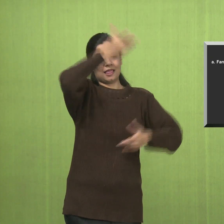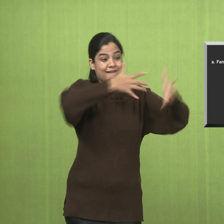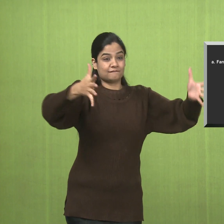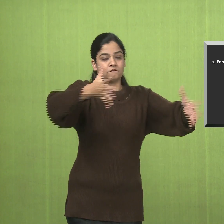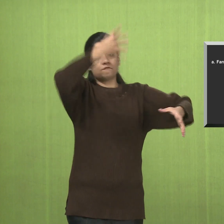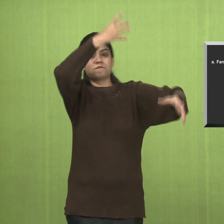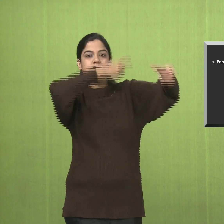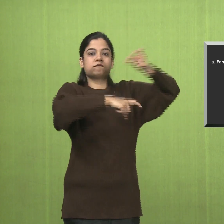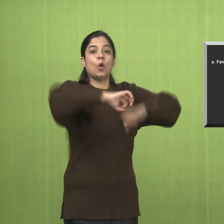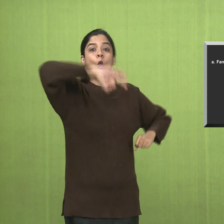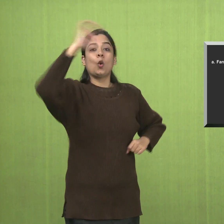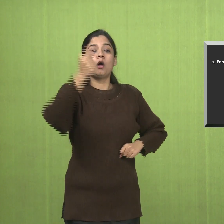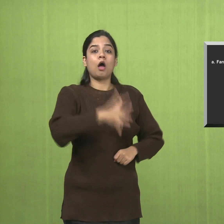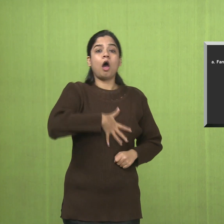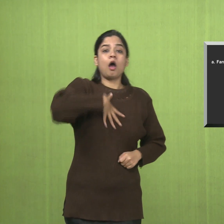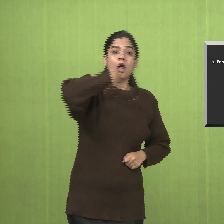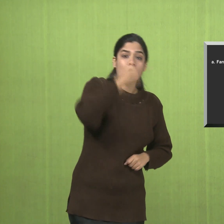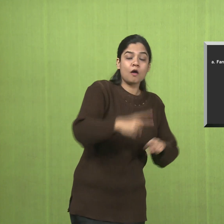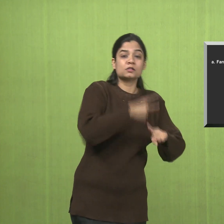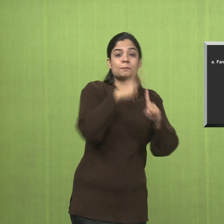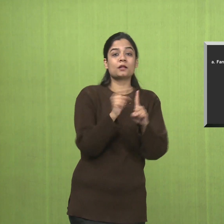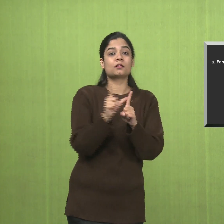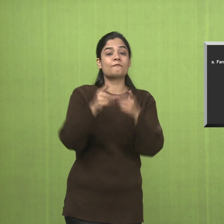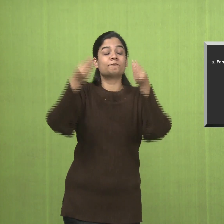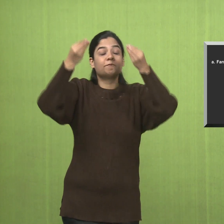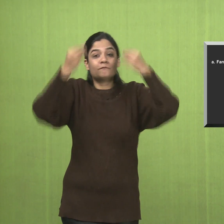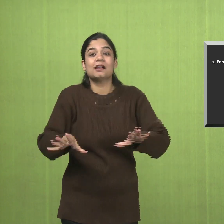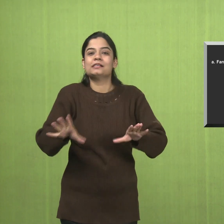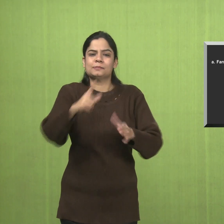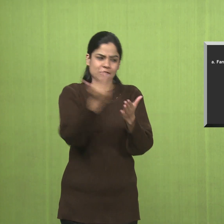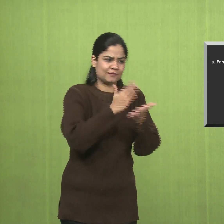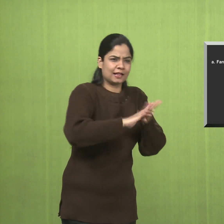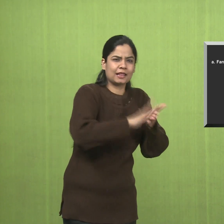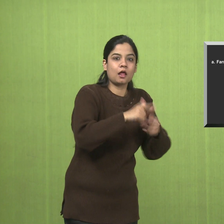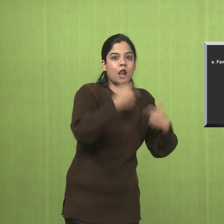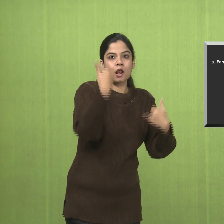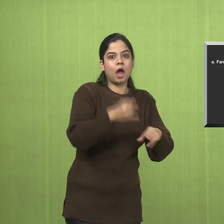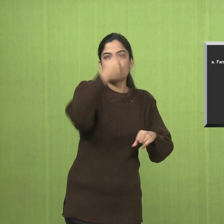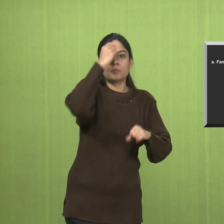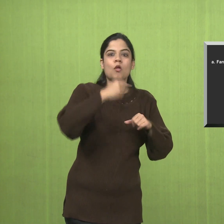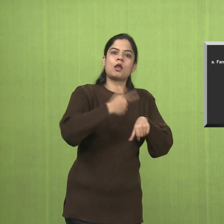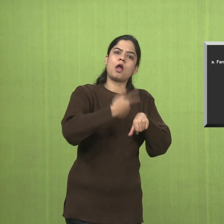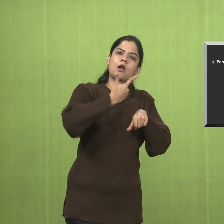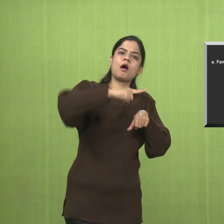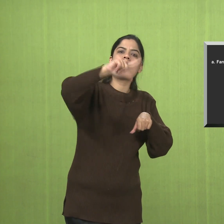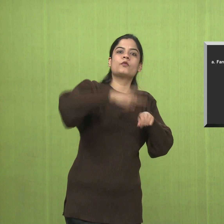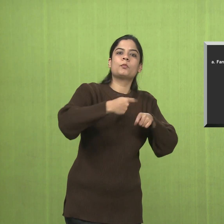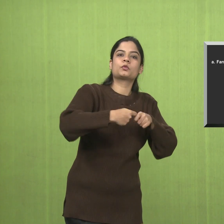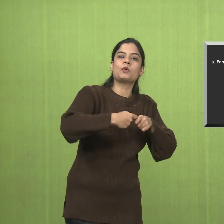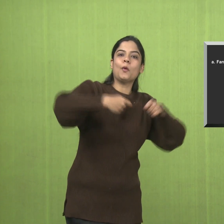end up buying new tractors. That means again you're losing out on money, you're losing out of energy. So it's important that you